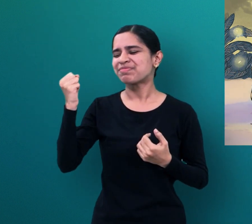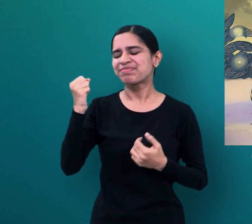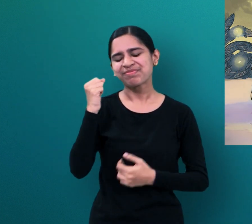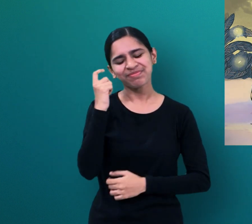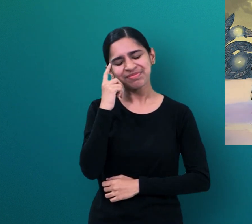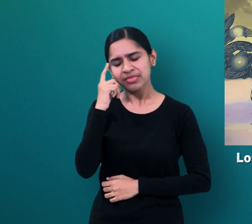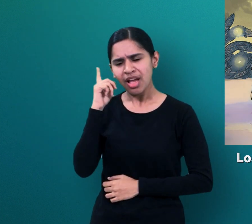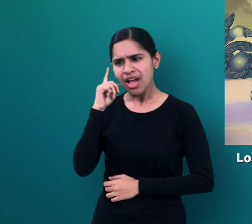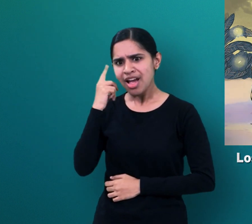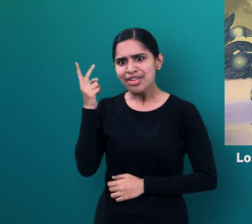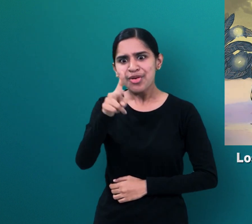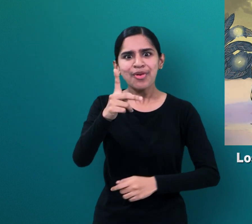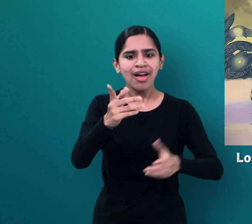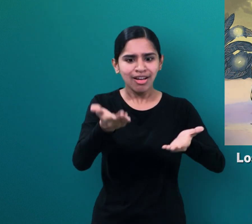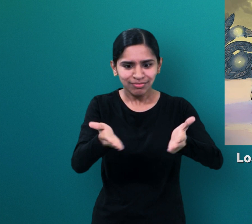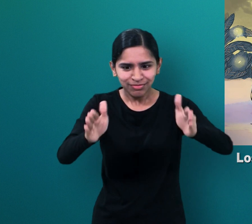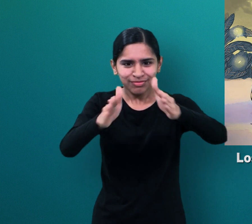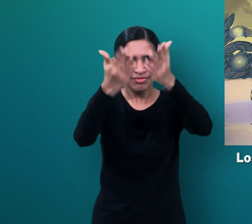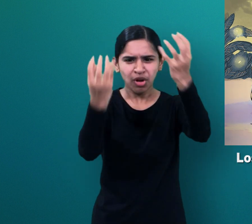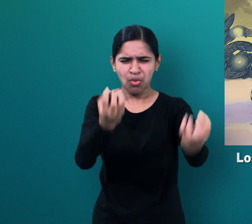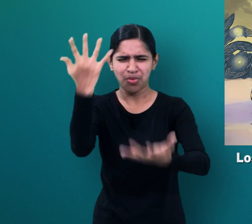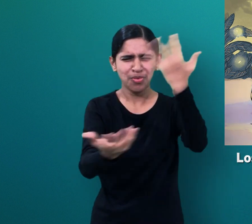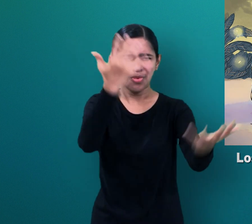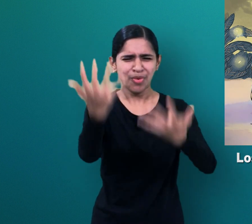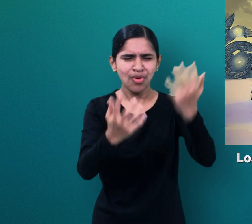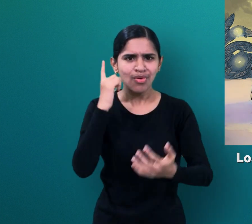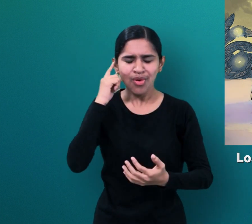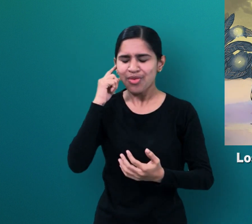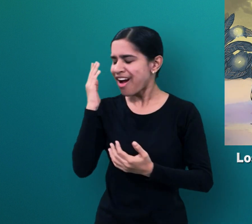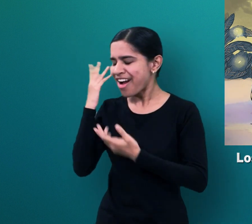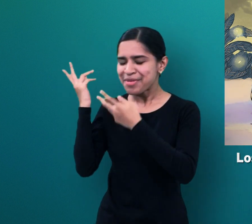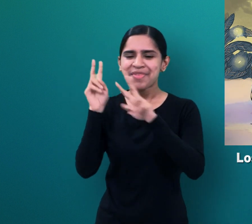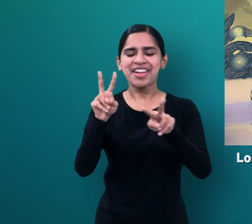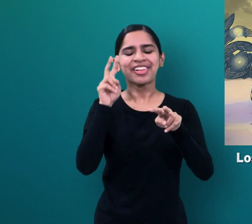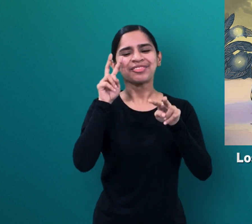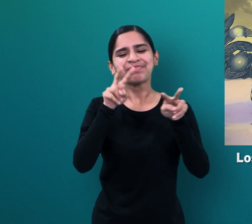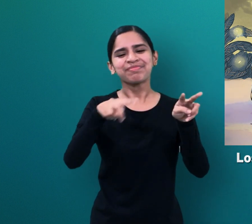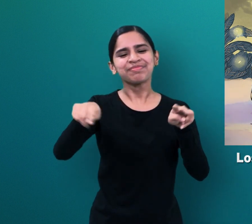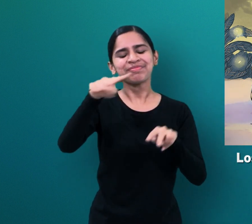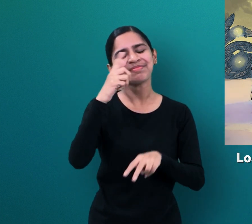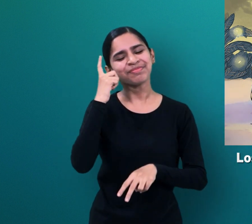recollected. Lost in her thoughts, the fire crackled and it brought them back to the